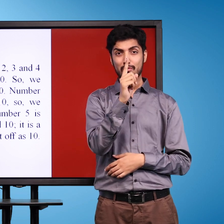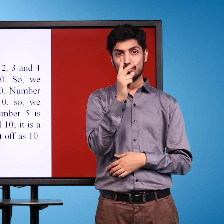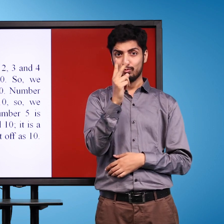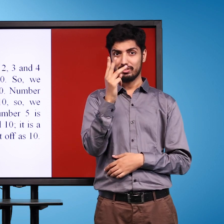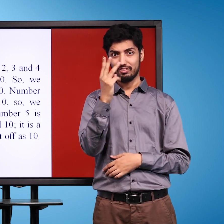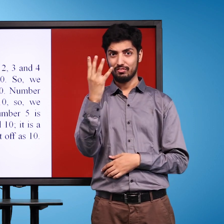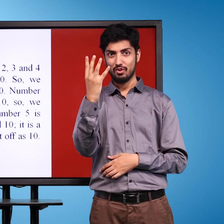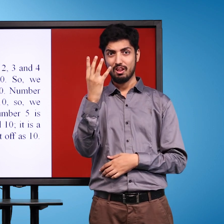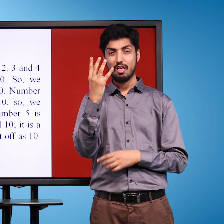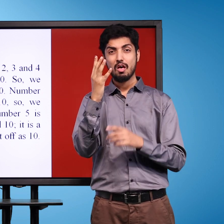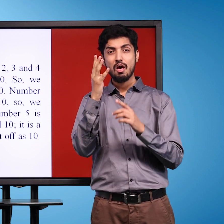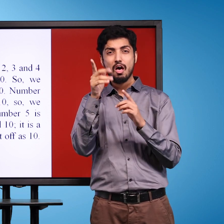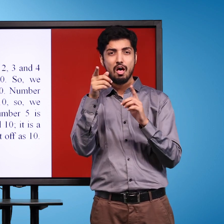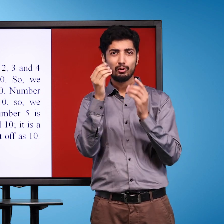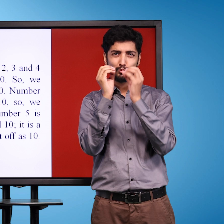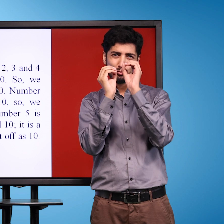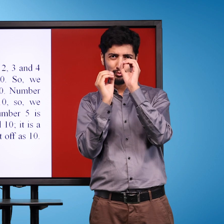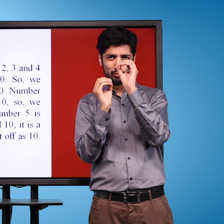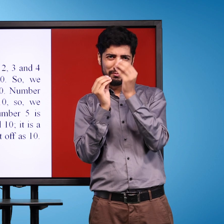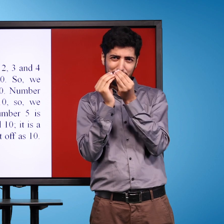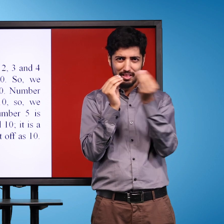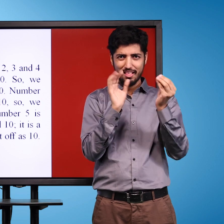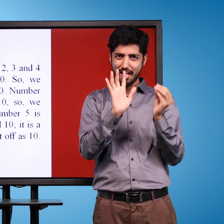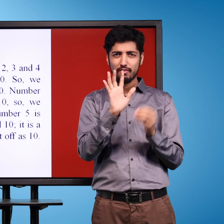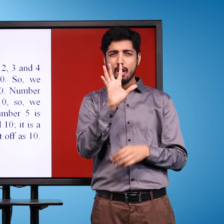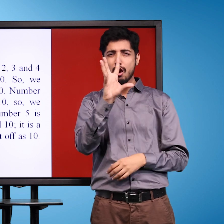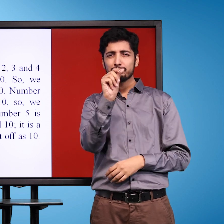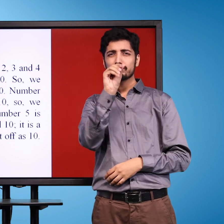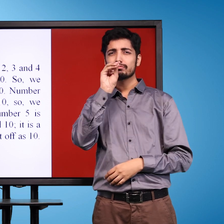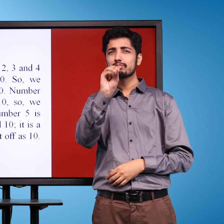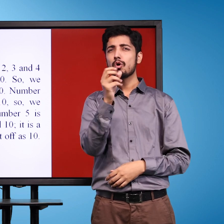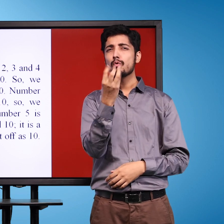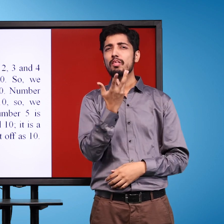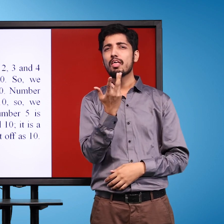round off 1, 2, 3 and 4 as 0.